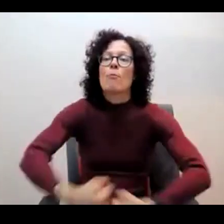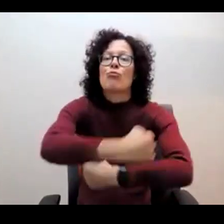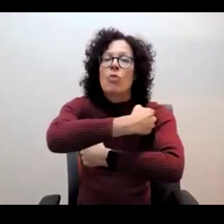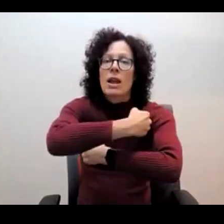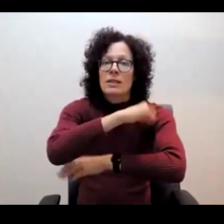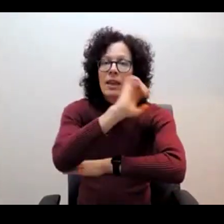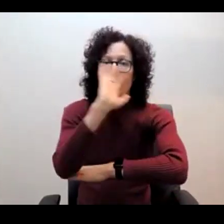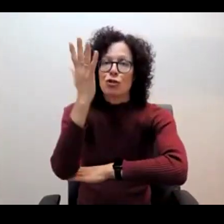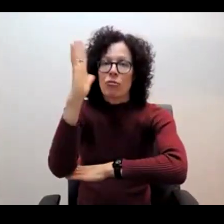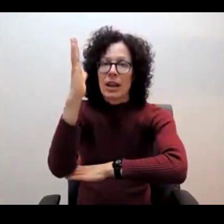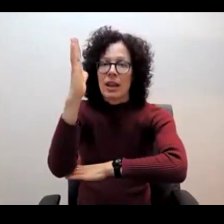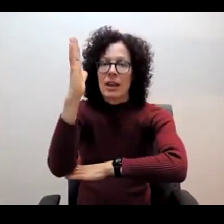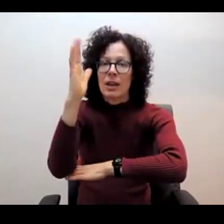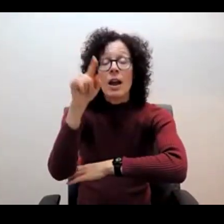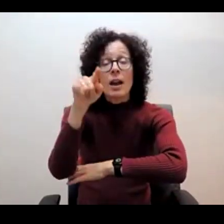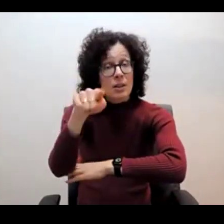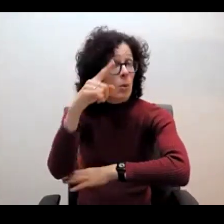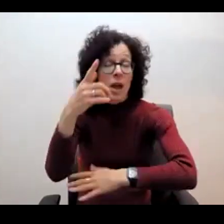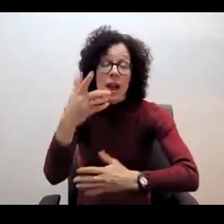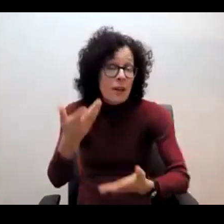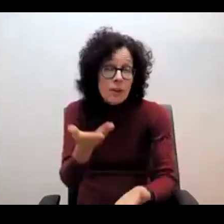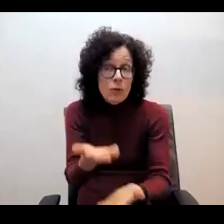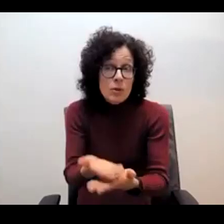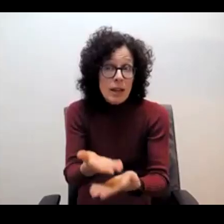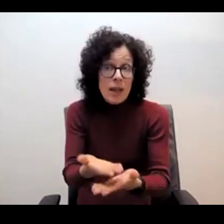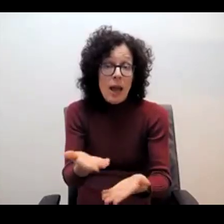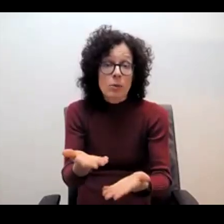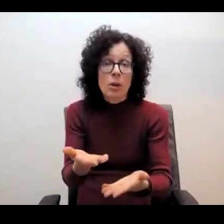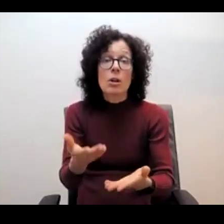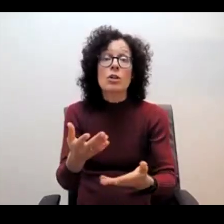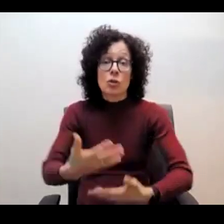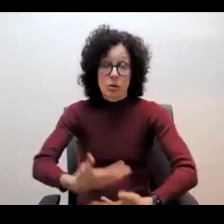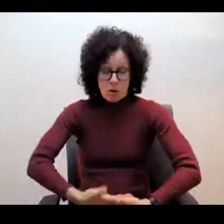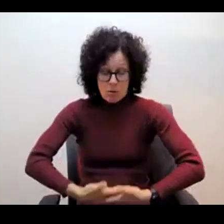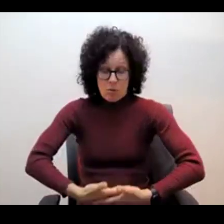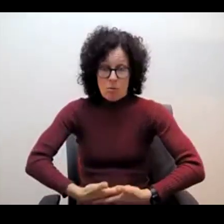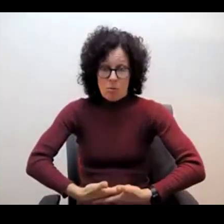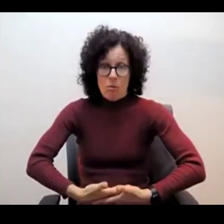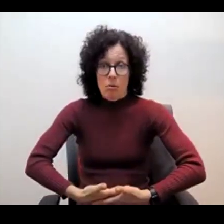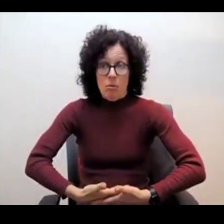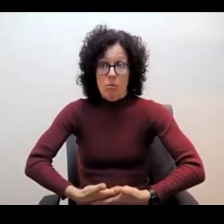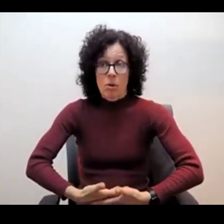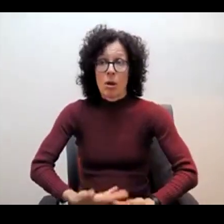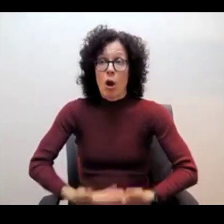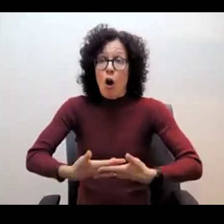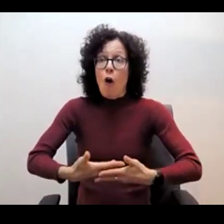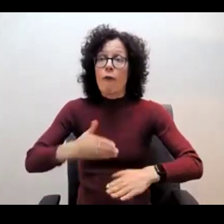So imagine, even if you're seated, just hold your hands just off your lap.